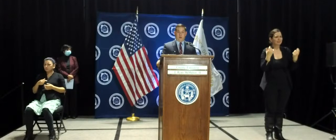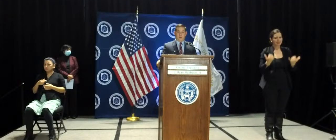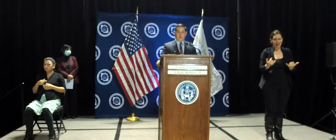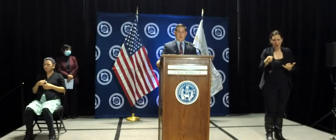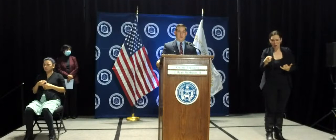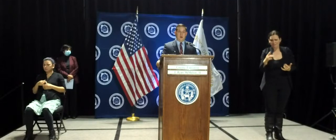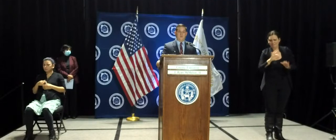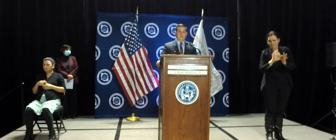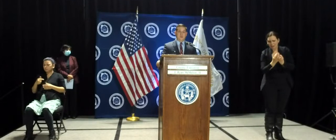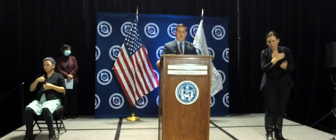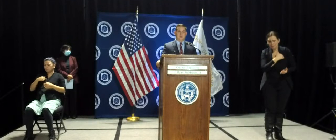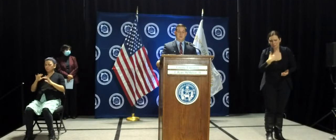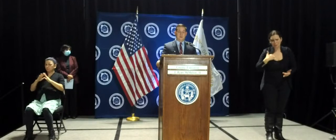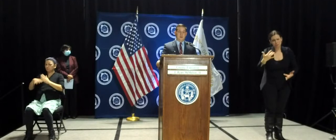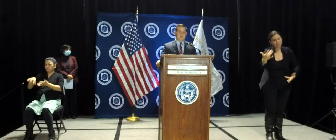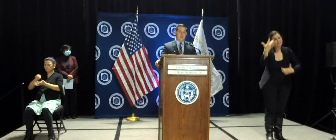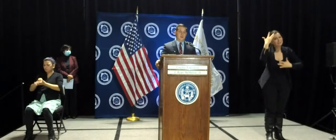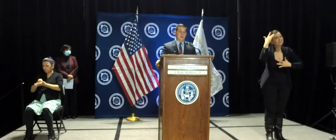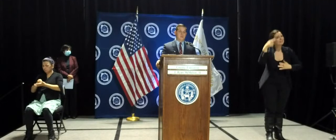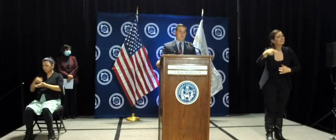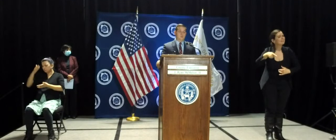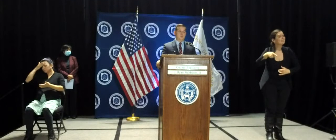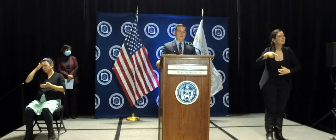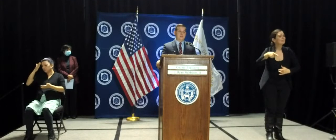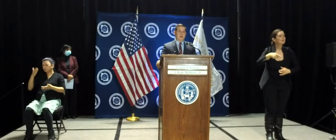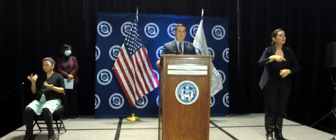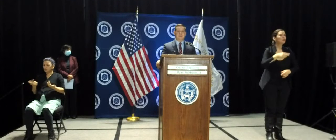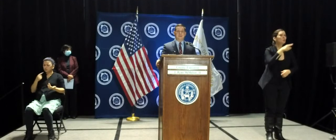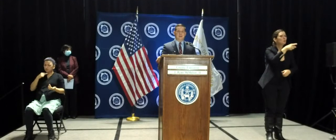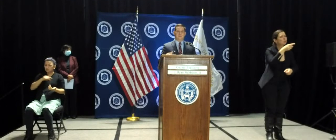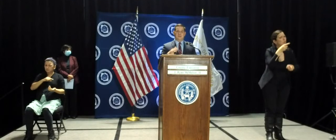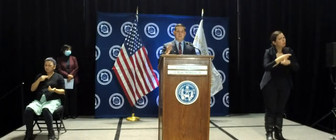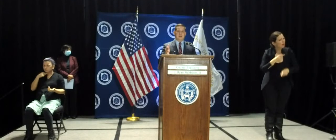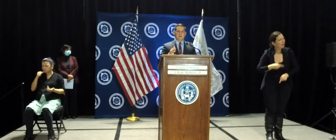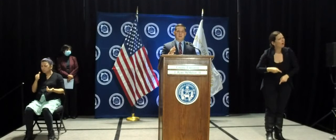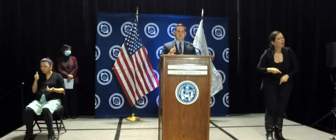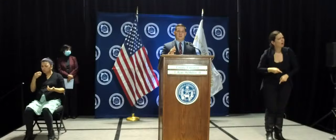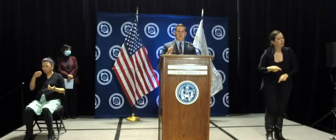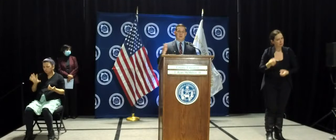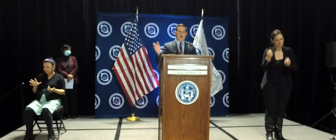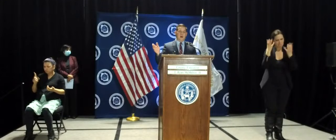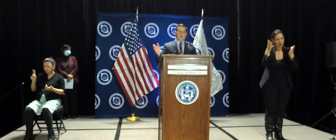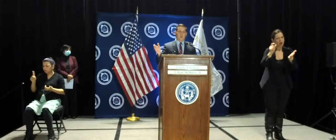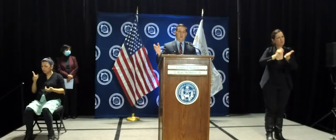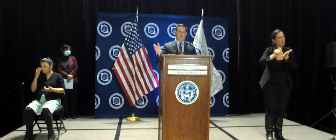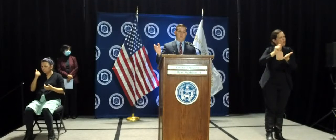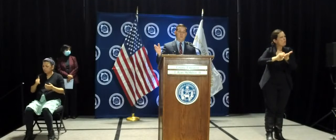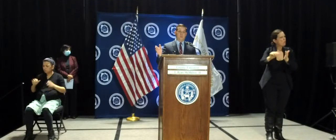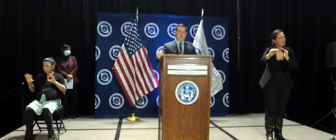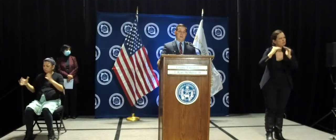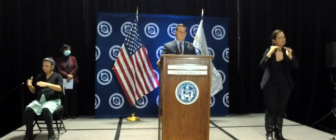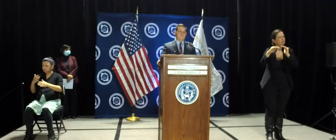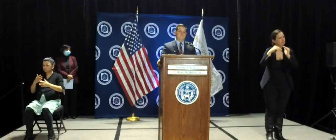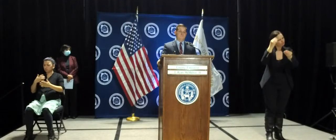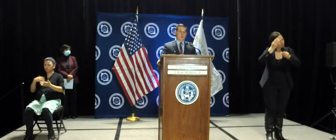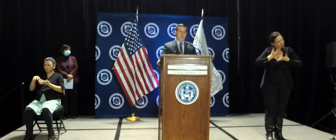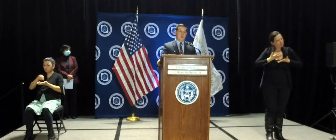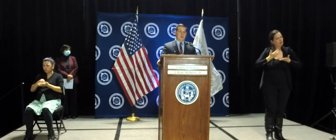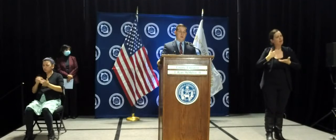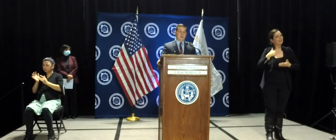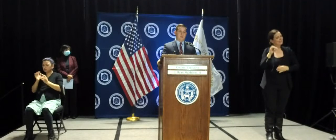were right for saying these things. And so let's not make the same mistakes now in Christmas.